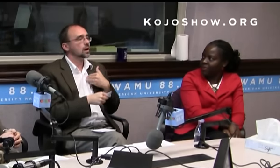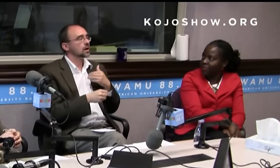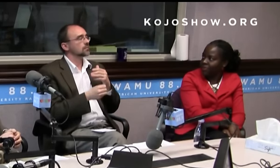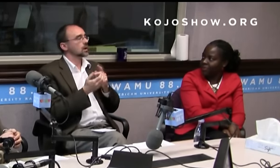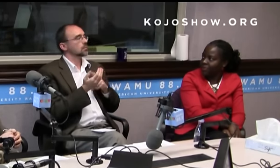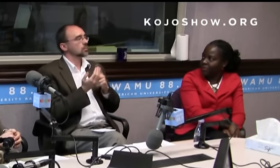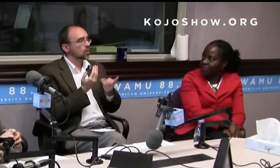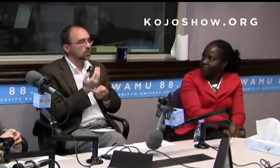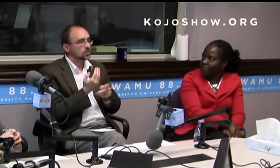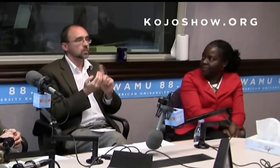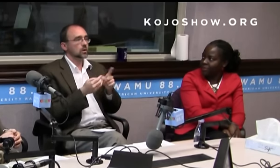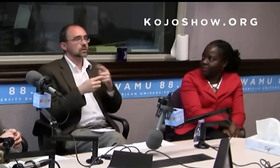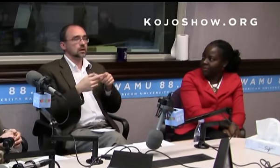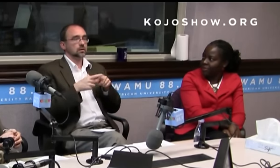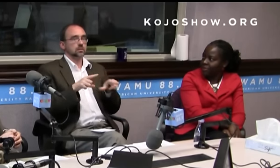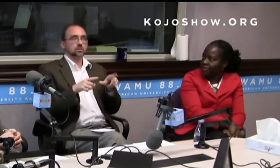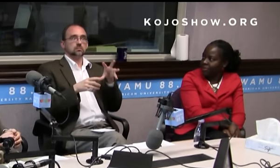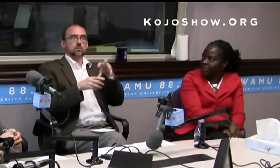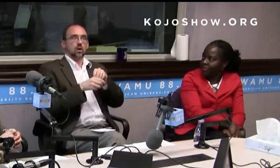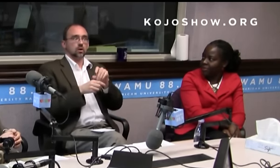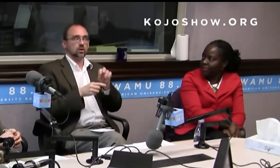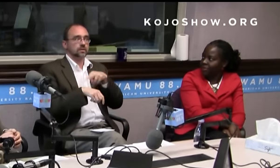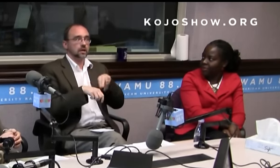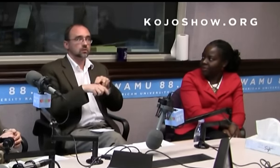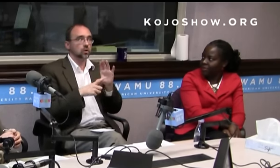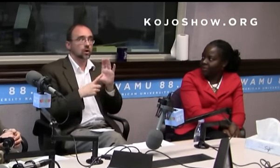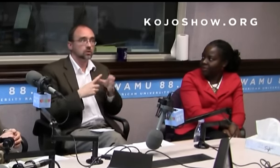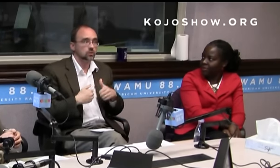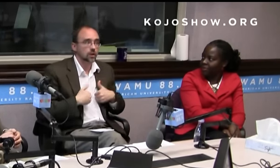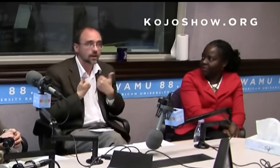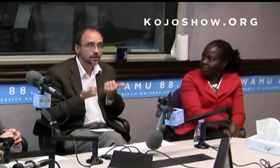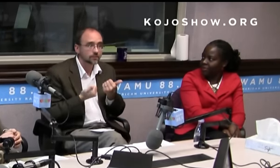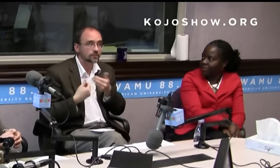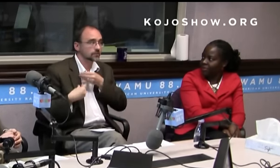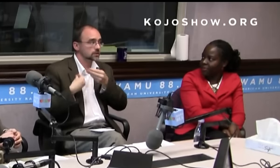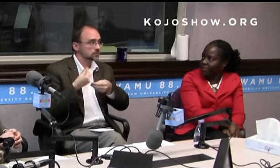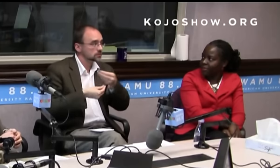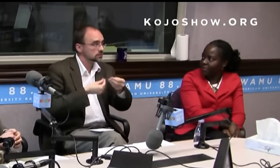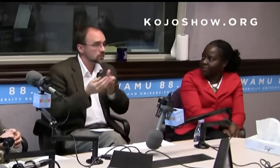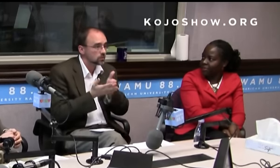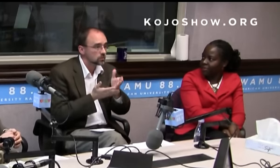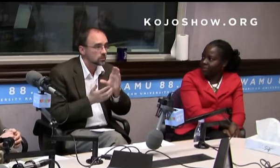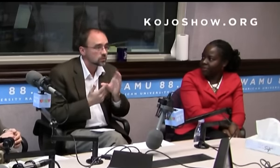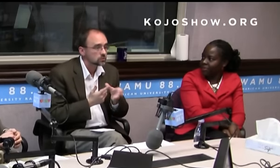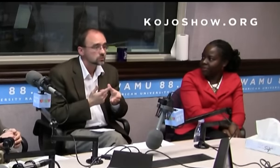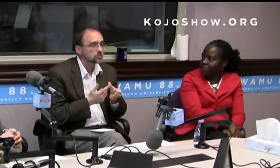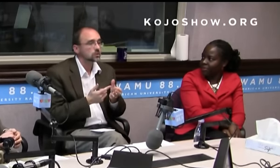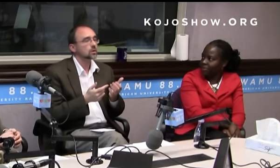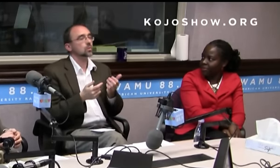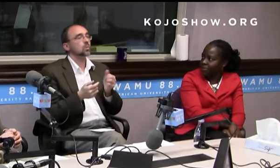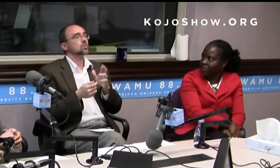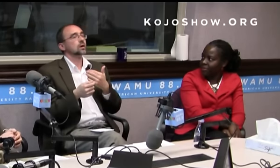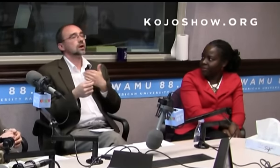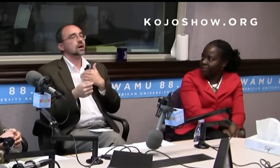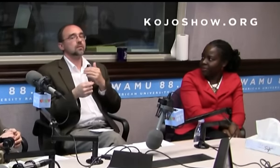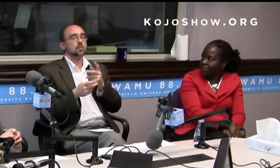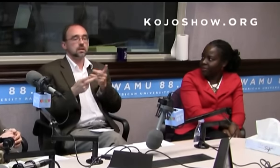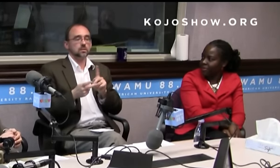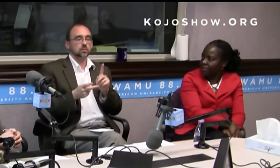opportunities for research on sign languages around the world, opportunities for research on various